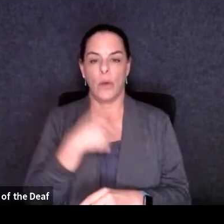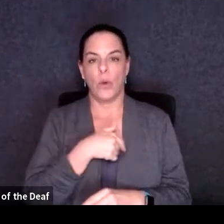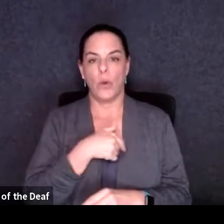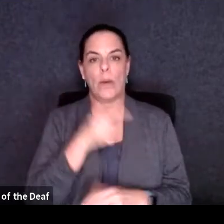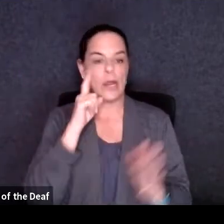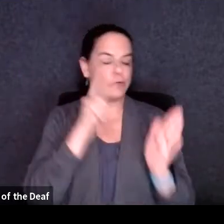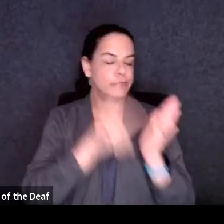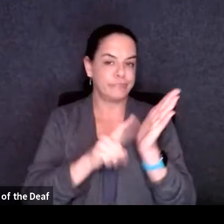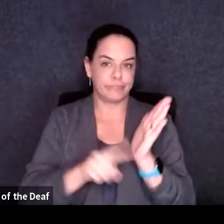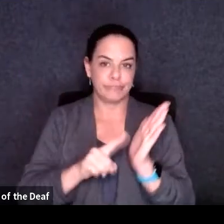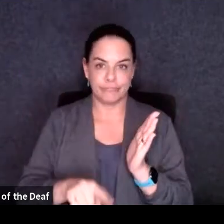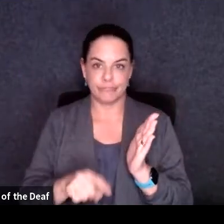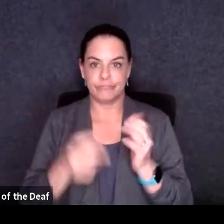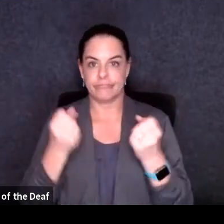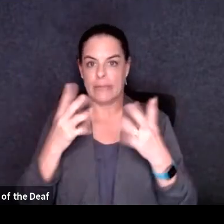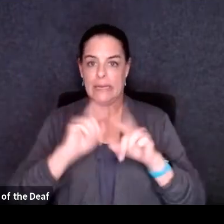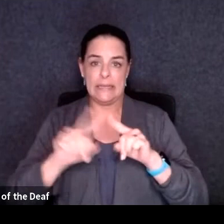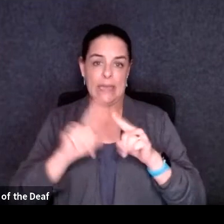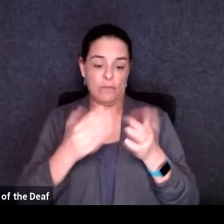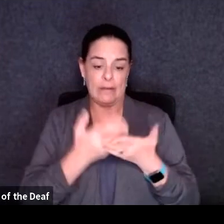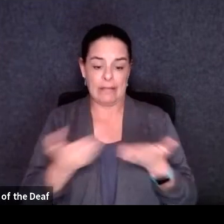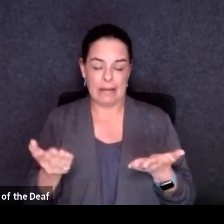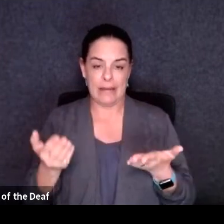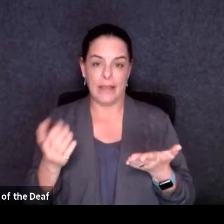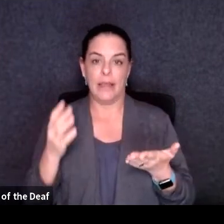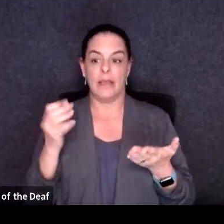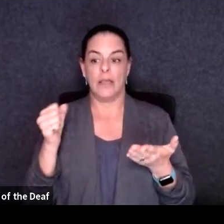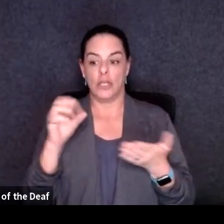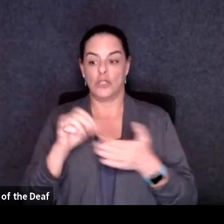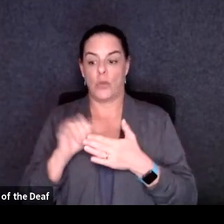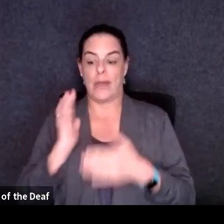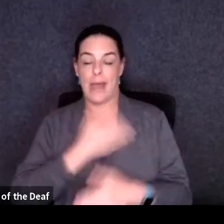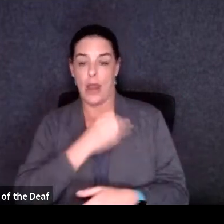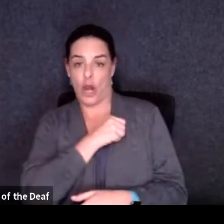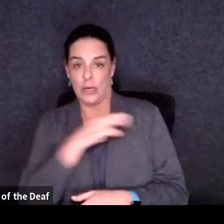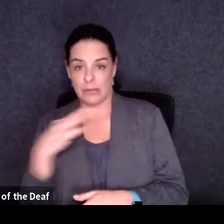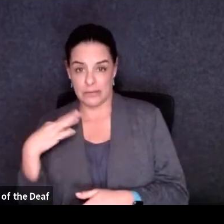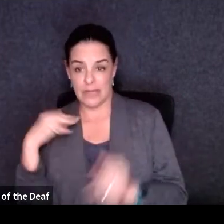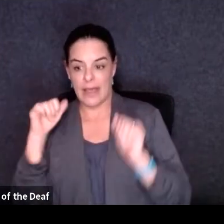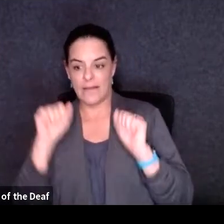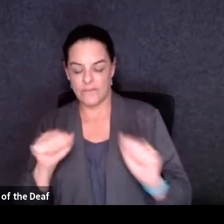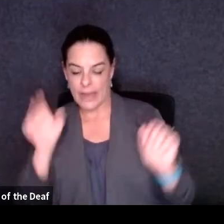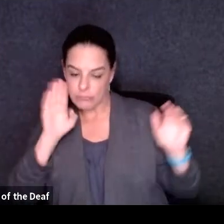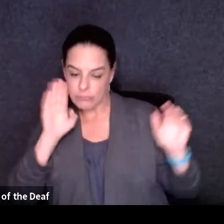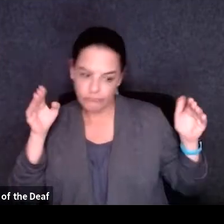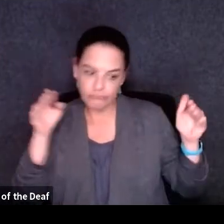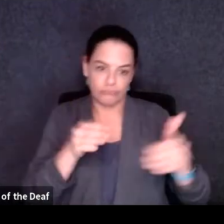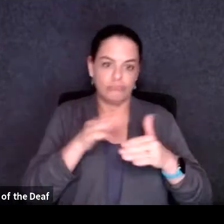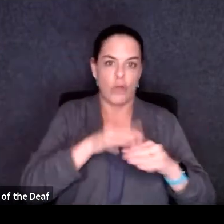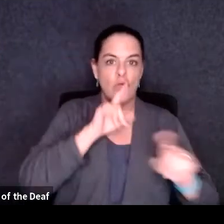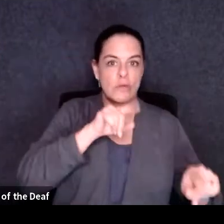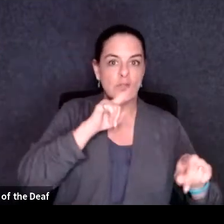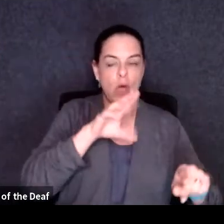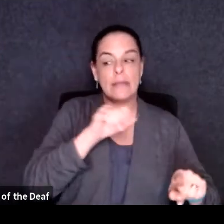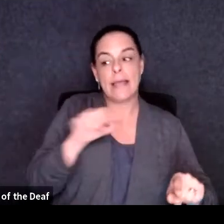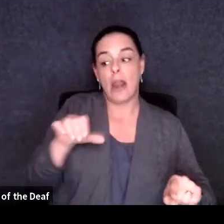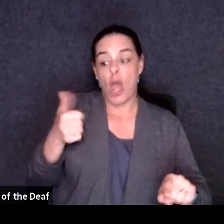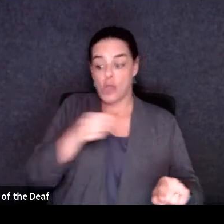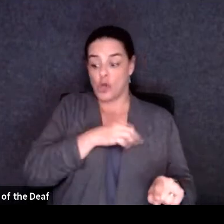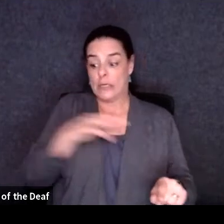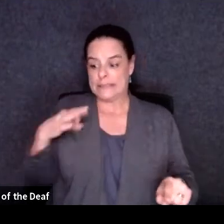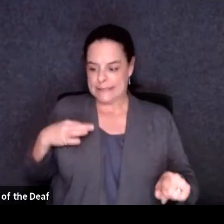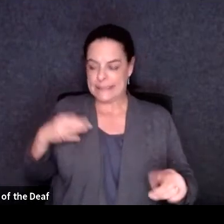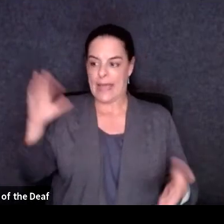of those to really allow our staff to hone in on the response, and then also free up other staff to go back